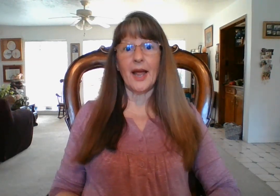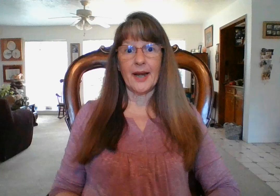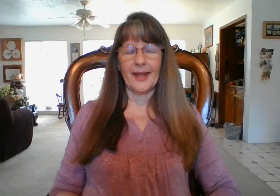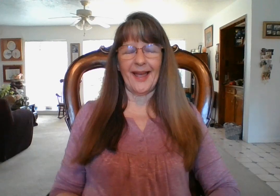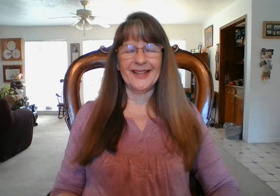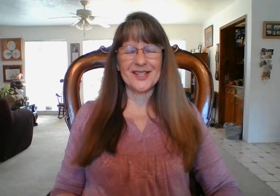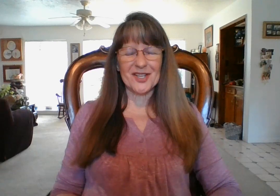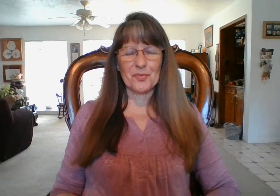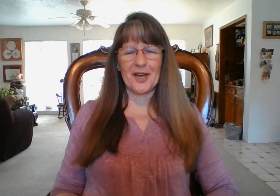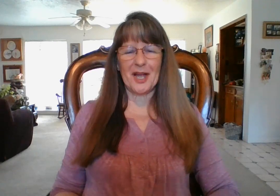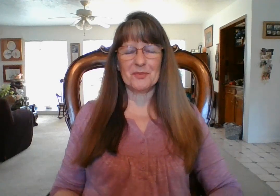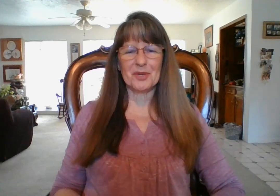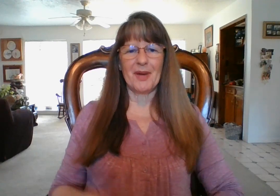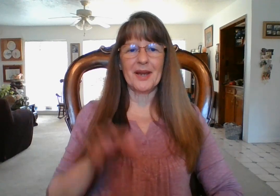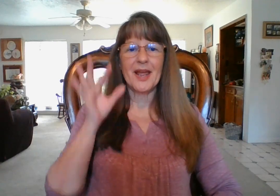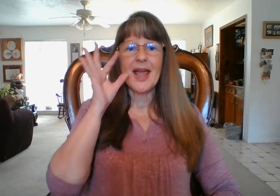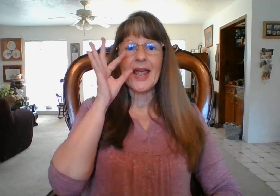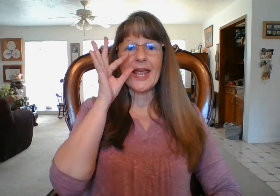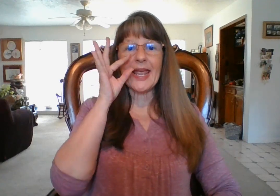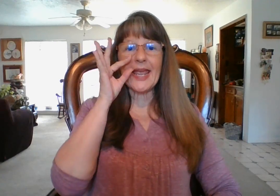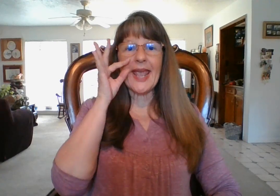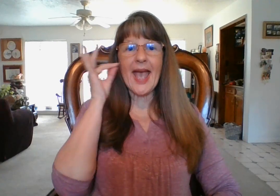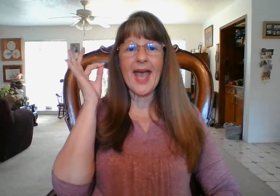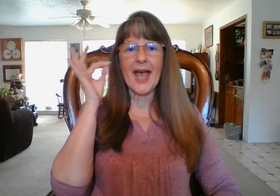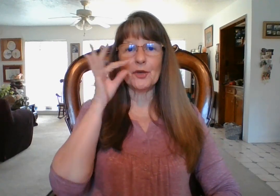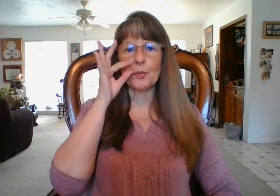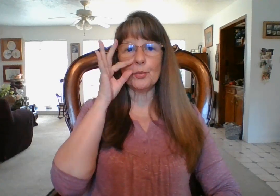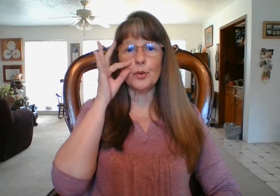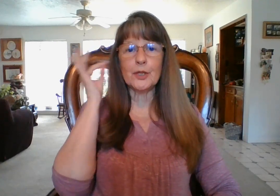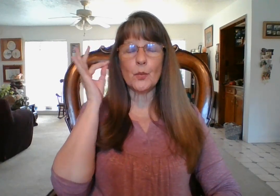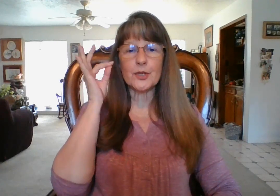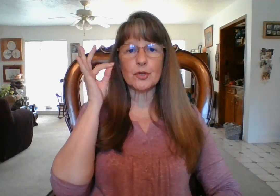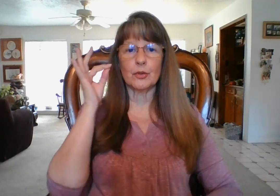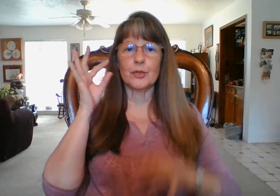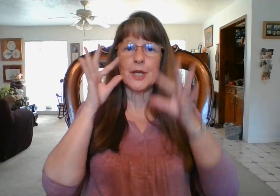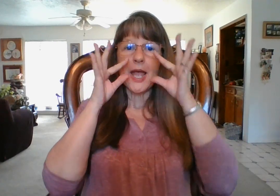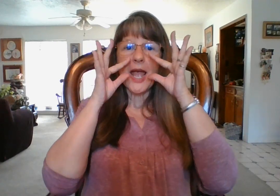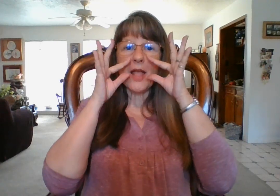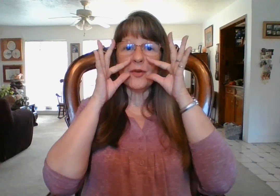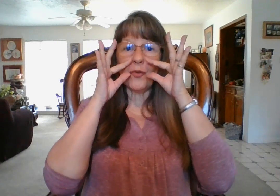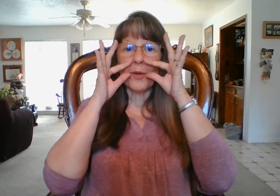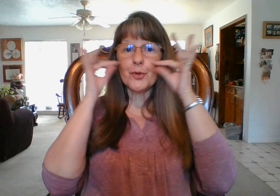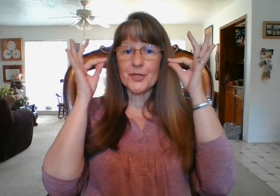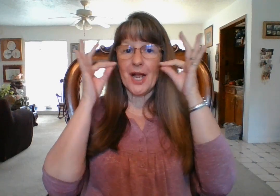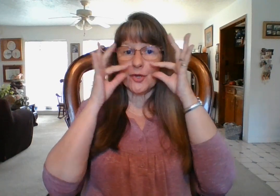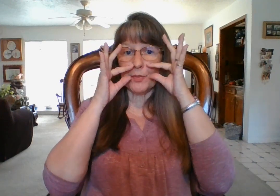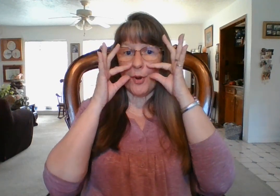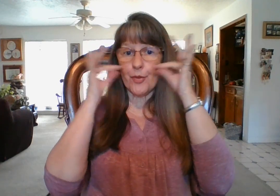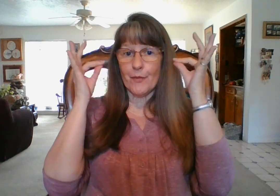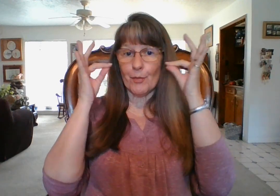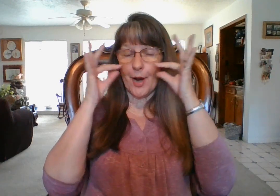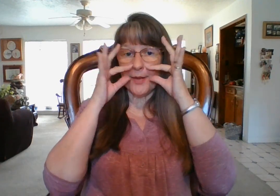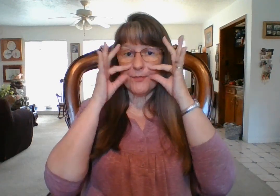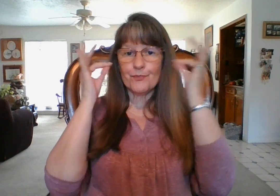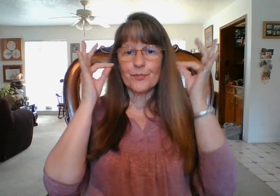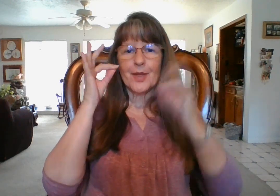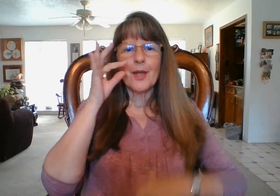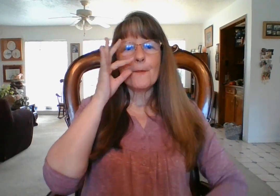had a cat, so that's why it comes to mind. Cat, you're pulling the whiskers. And the formal sign is both of them, right?